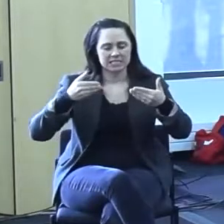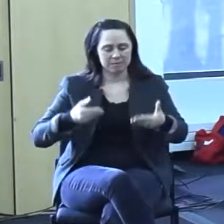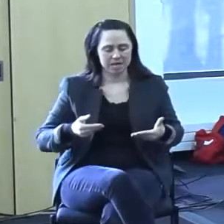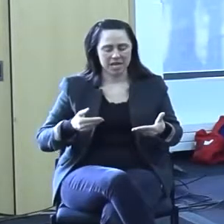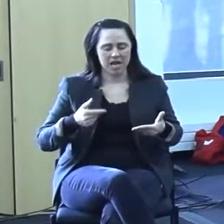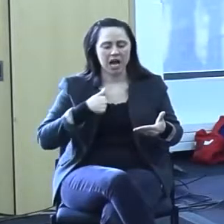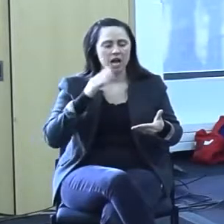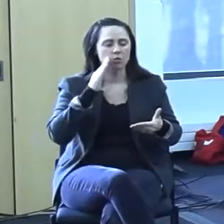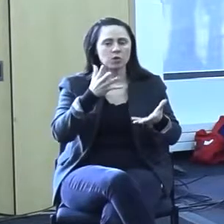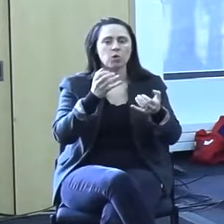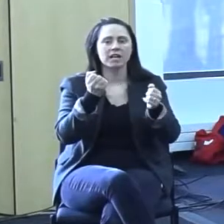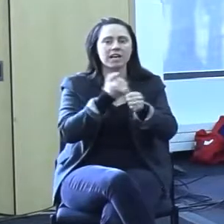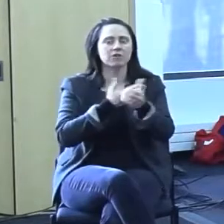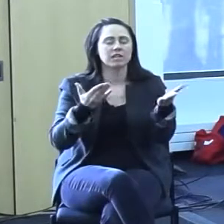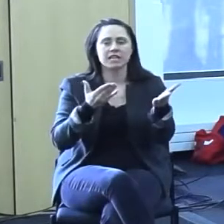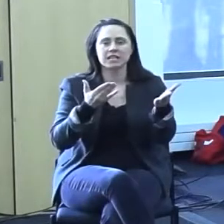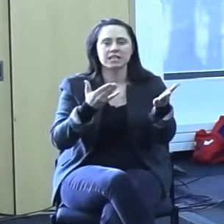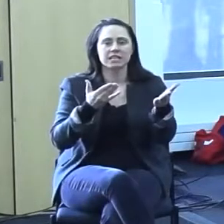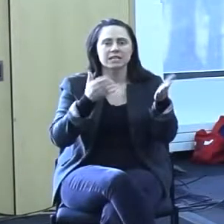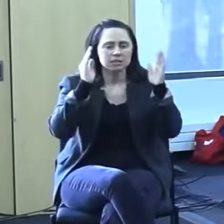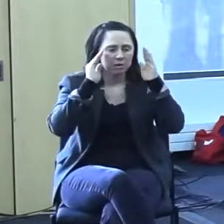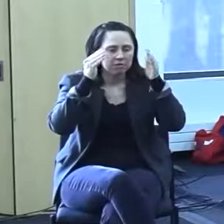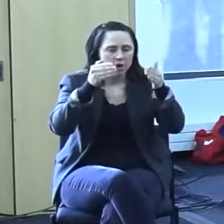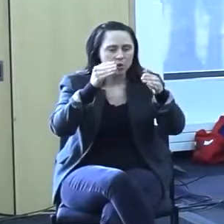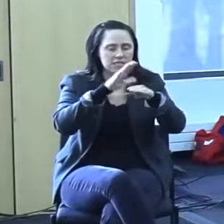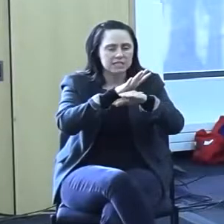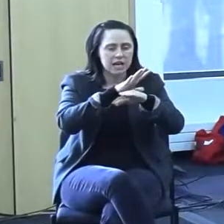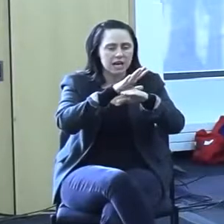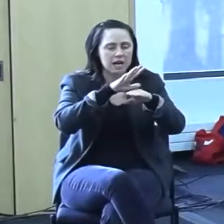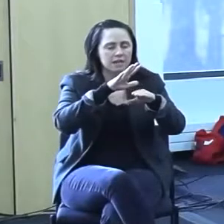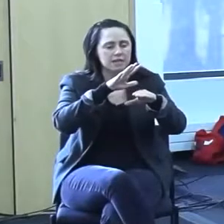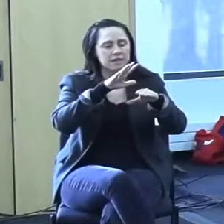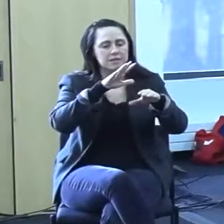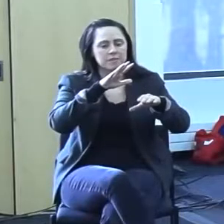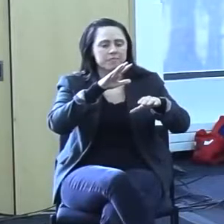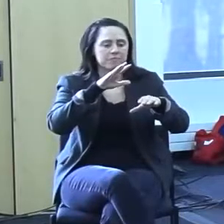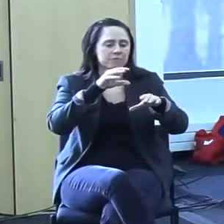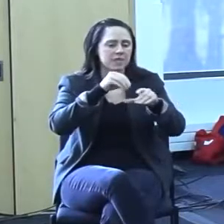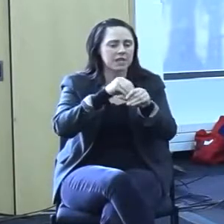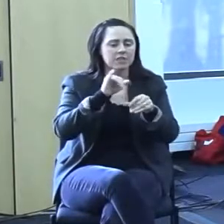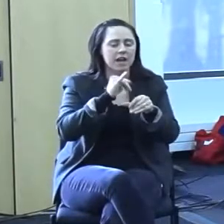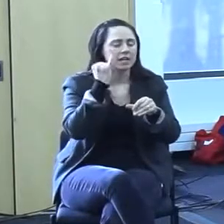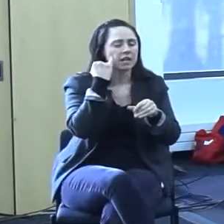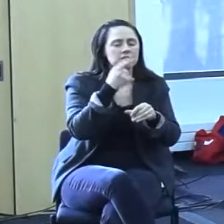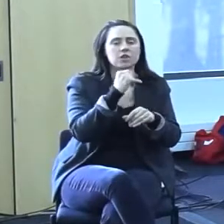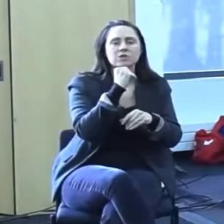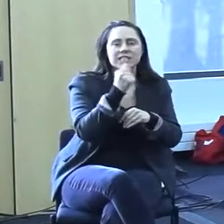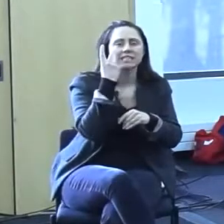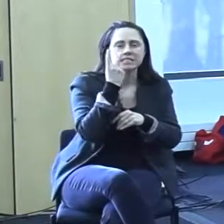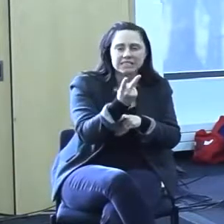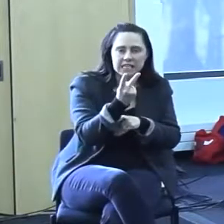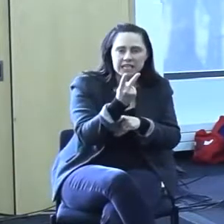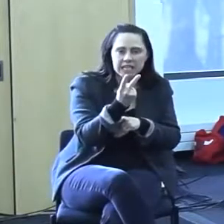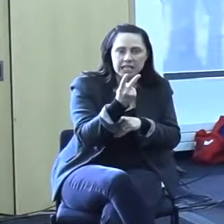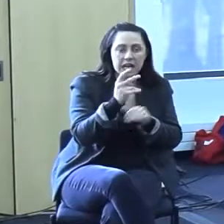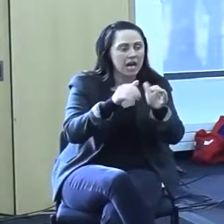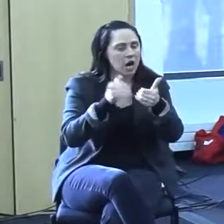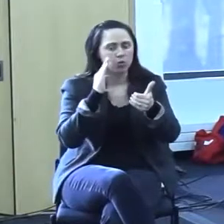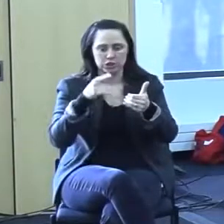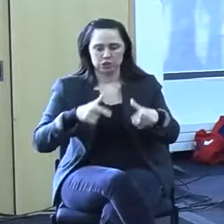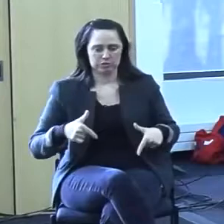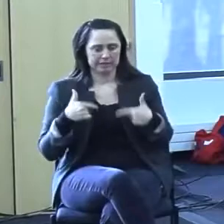want everything to pretty much be focused on in a way of like, if you didn't see how would you go